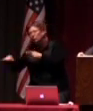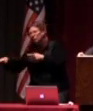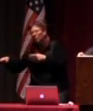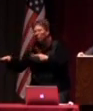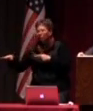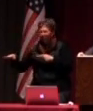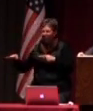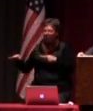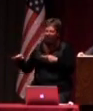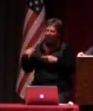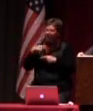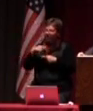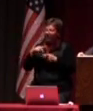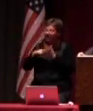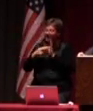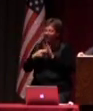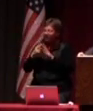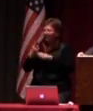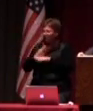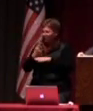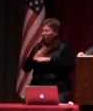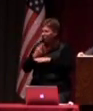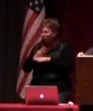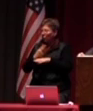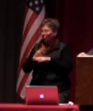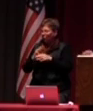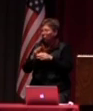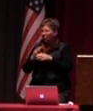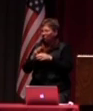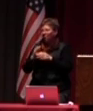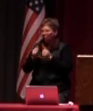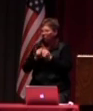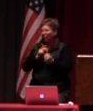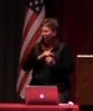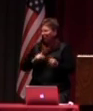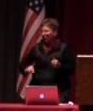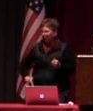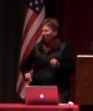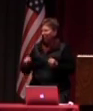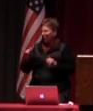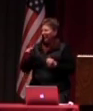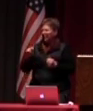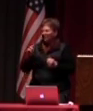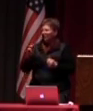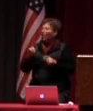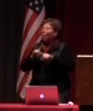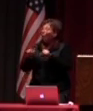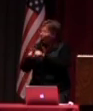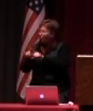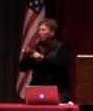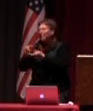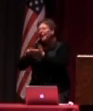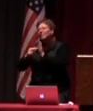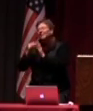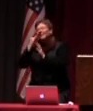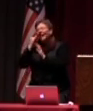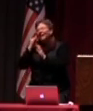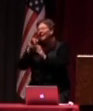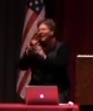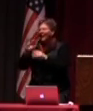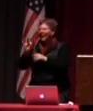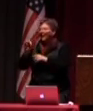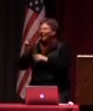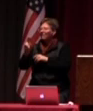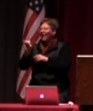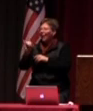it was used routinely to describe European monarchs. But it can also mean something more like the founding father of the people, the founder from whom the